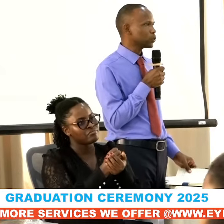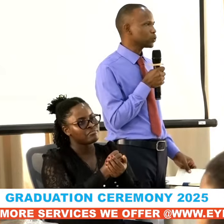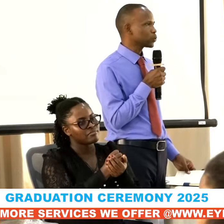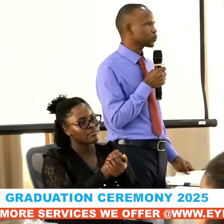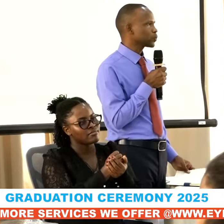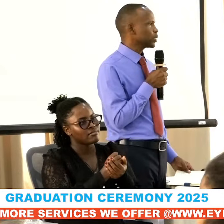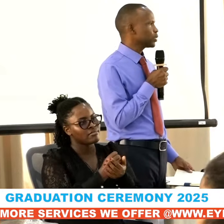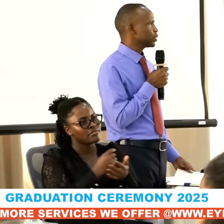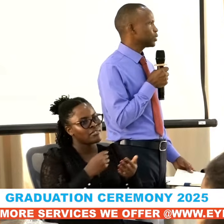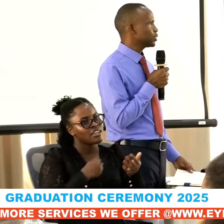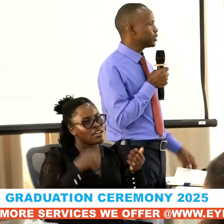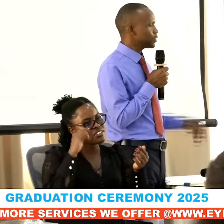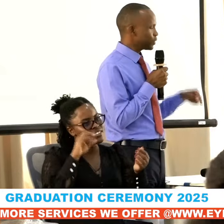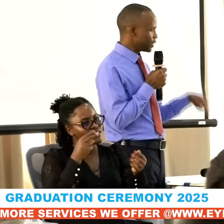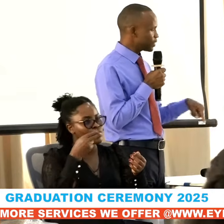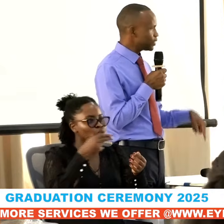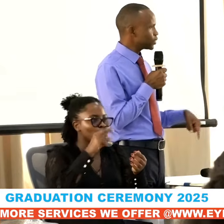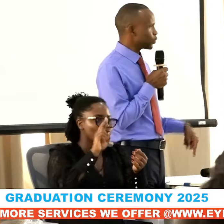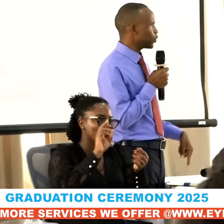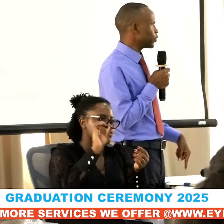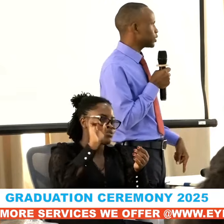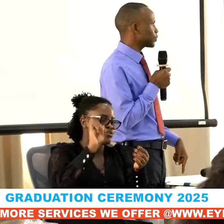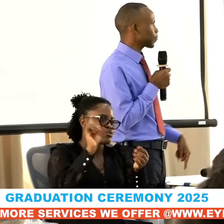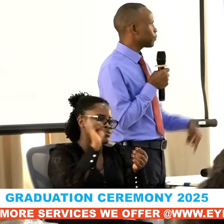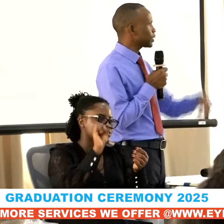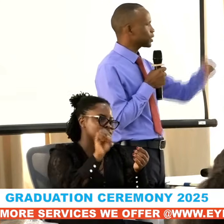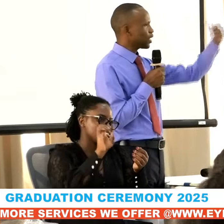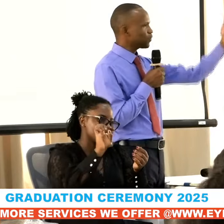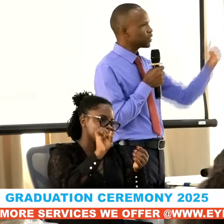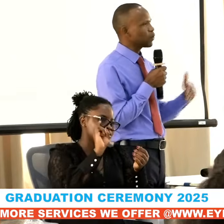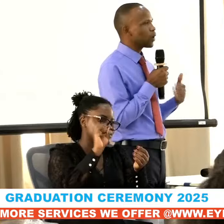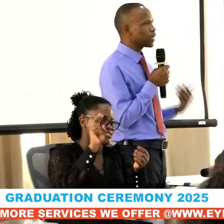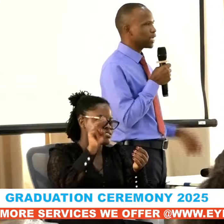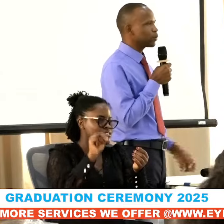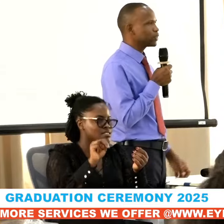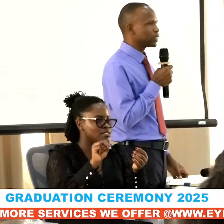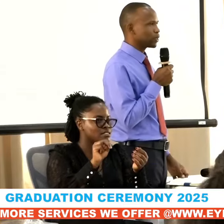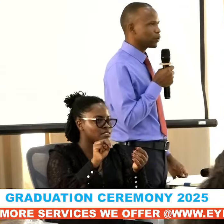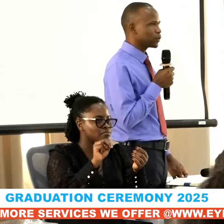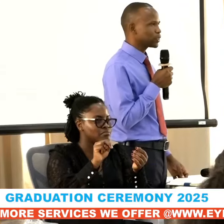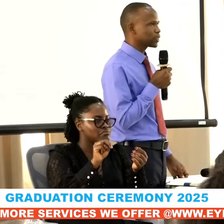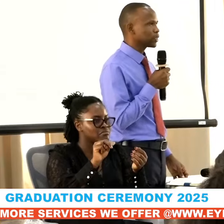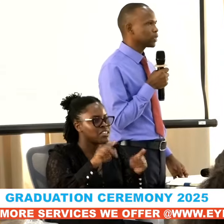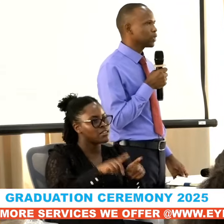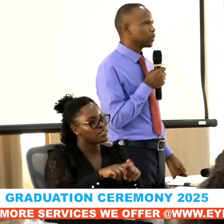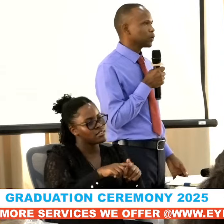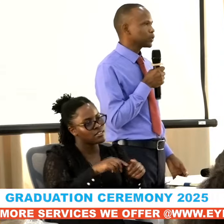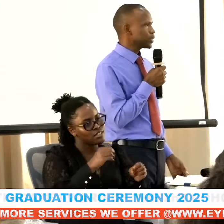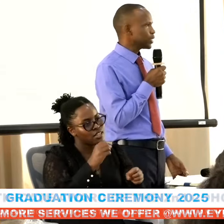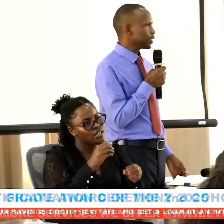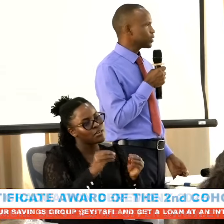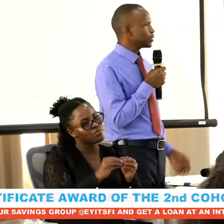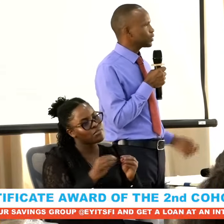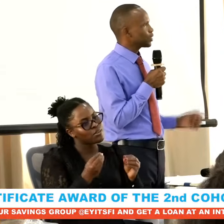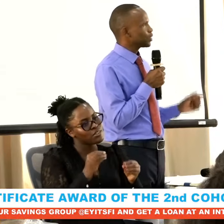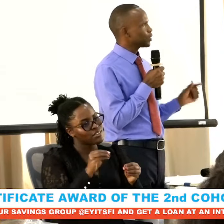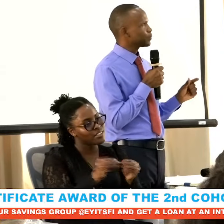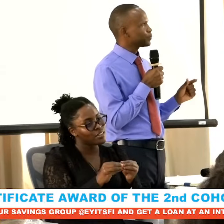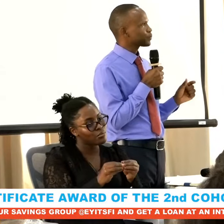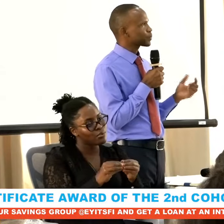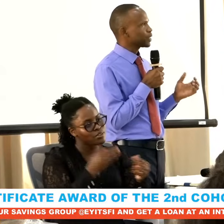good. He's in this cohort, but after we were done with the course, Hussein,